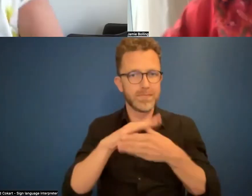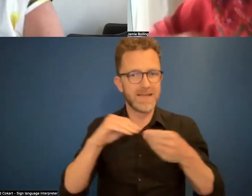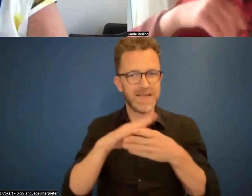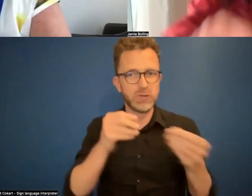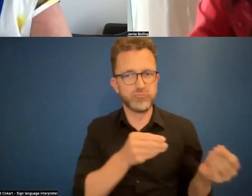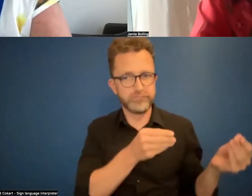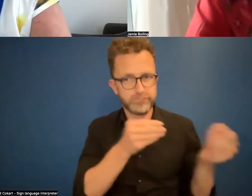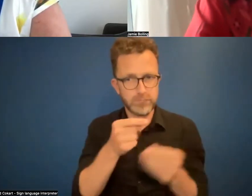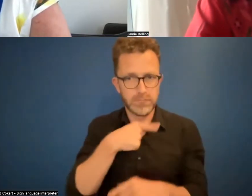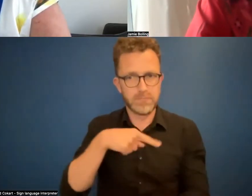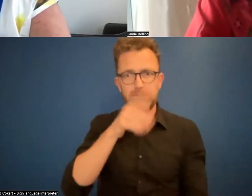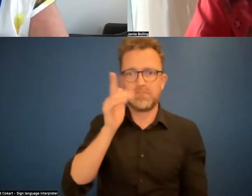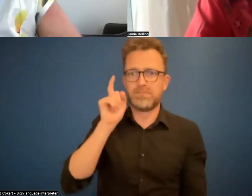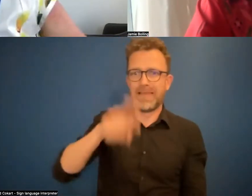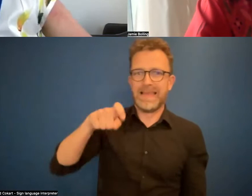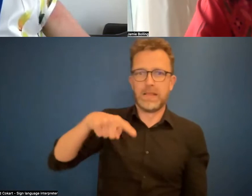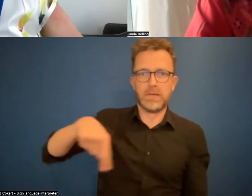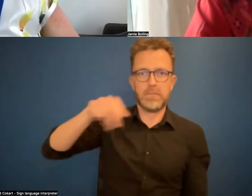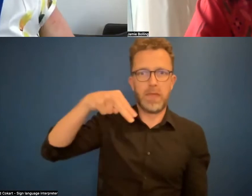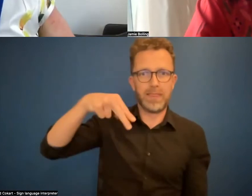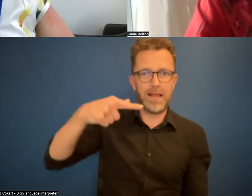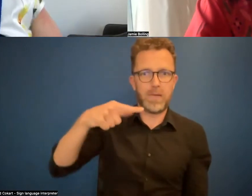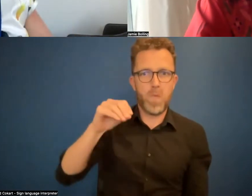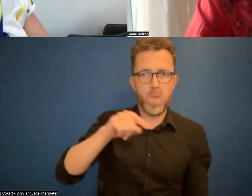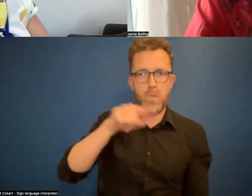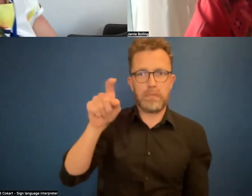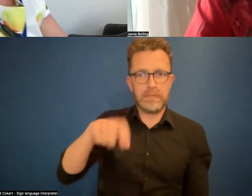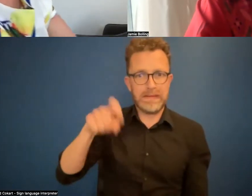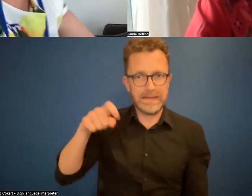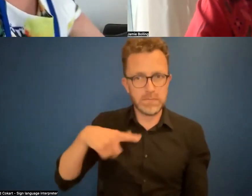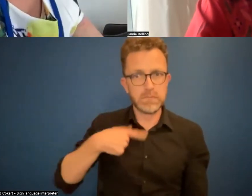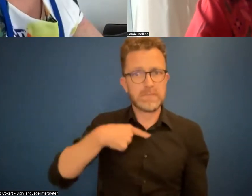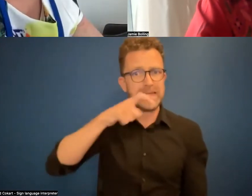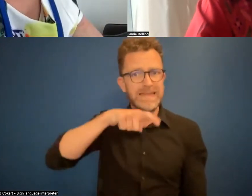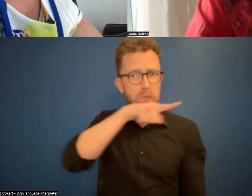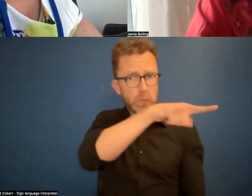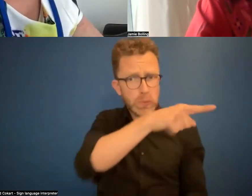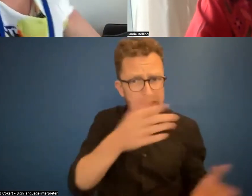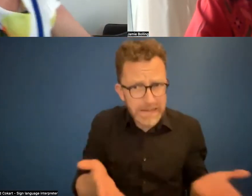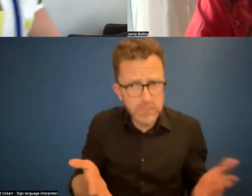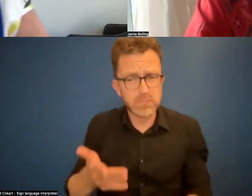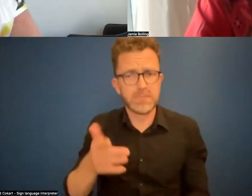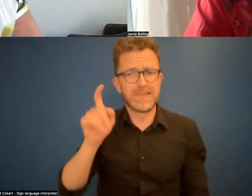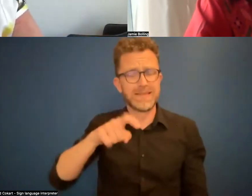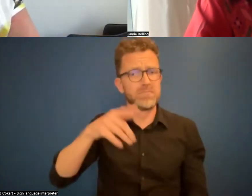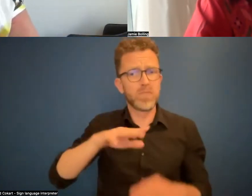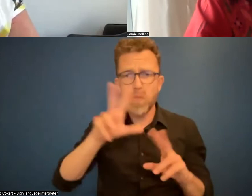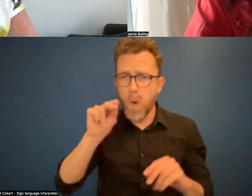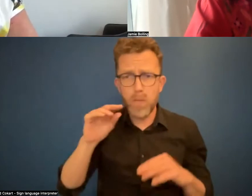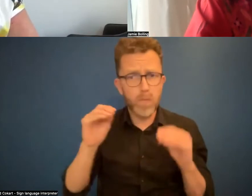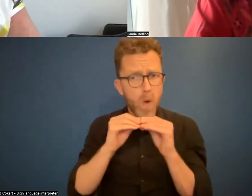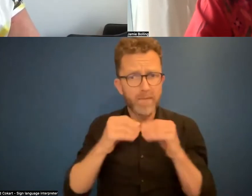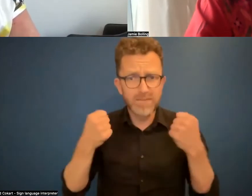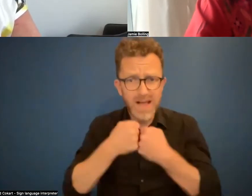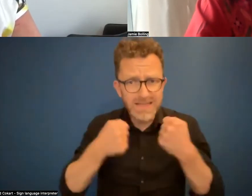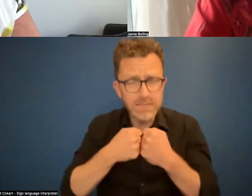the agenda. But thank you. We'll go to the next speaker before we get to the question and answers. While the next speaker is